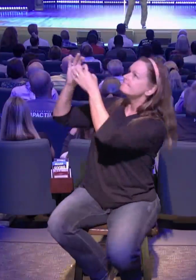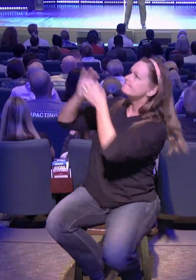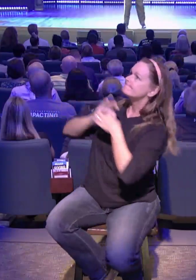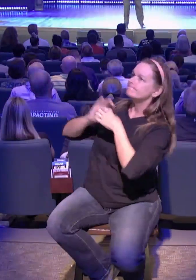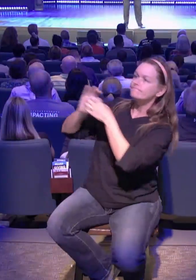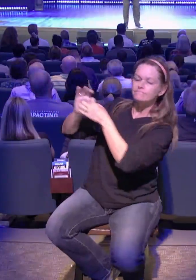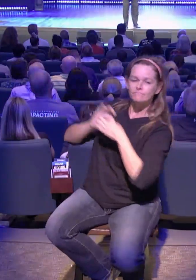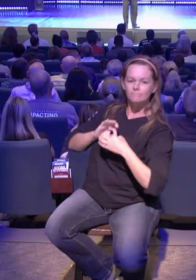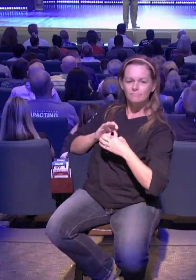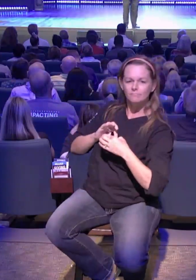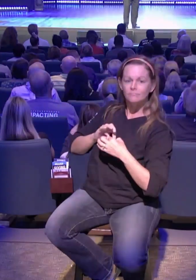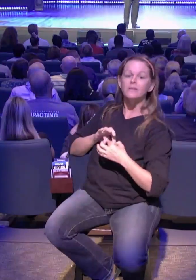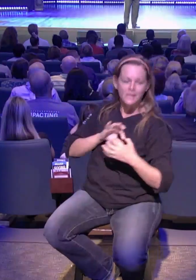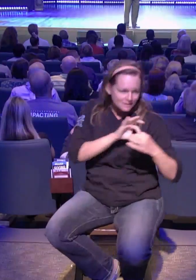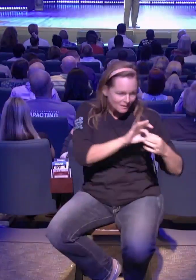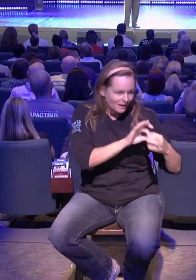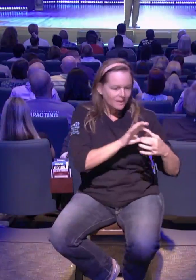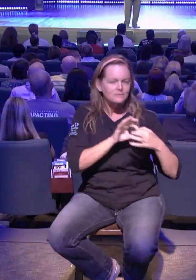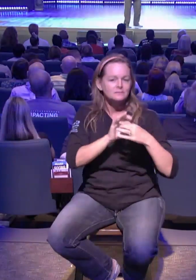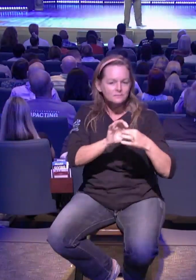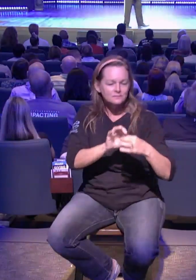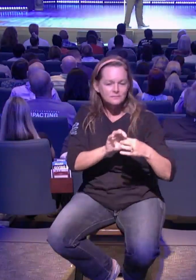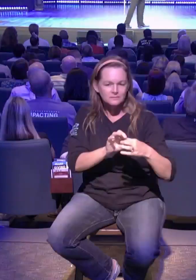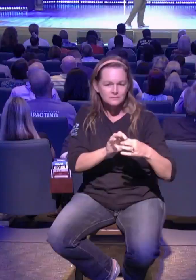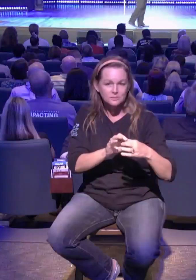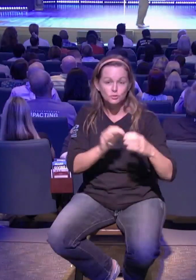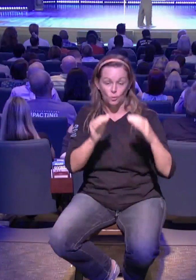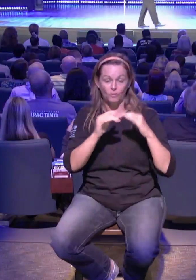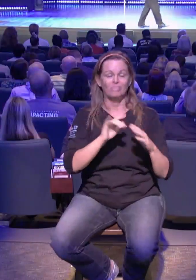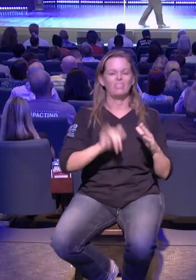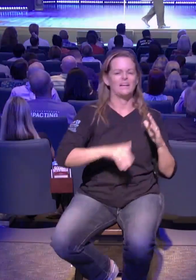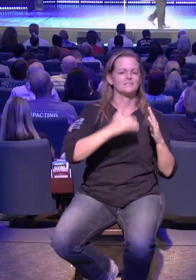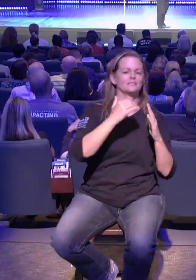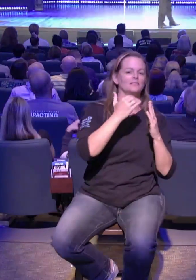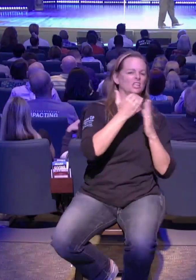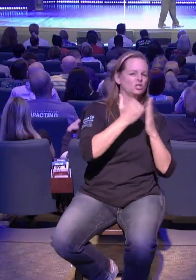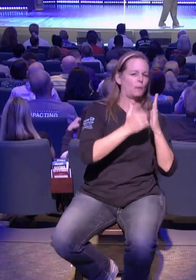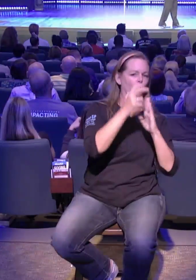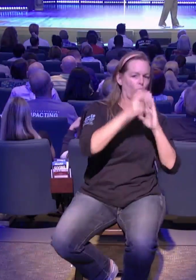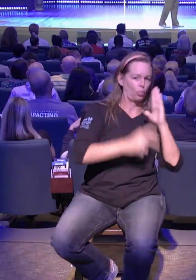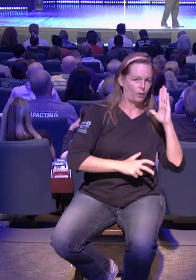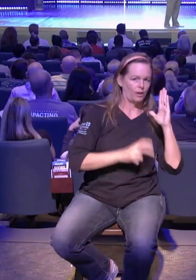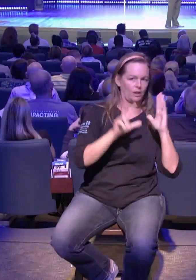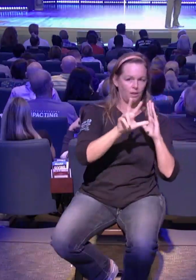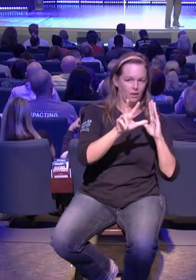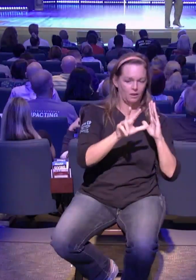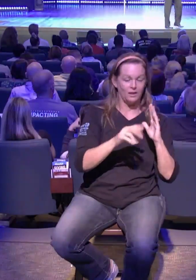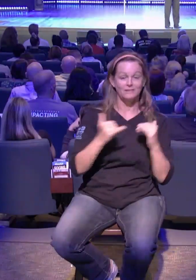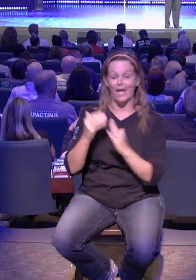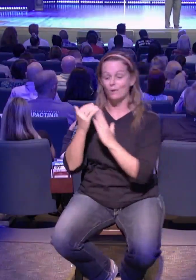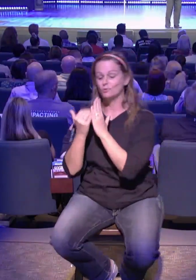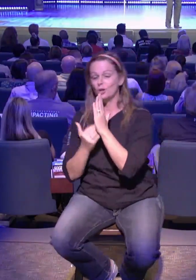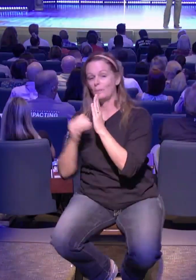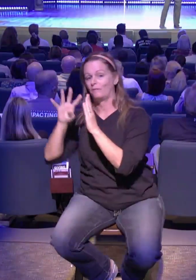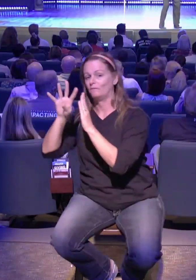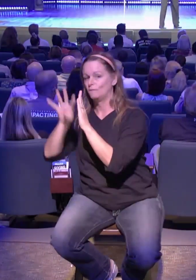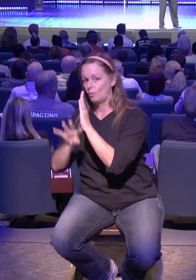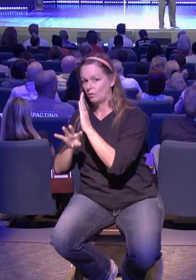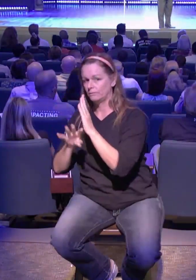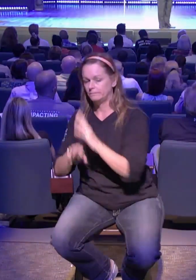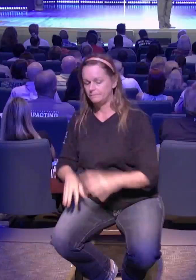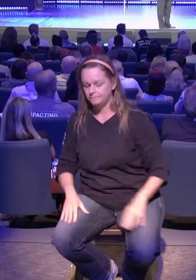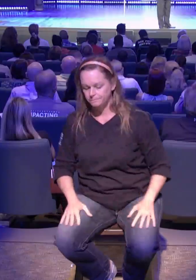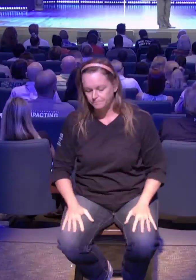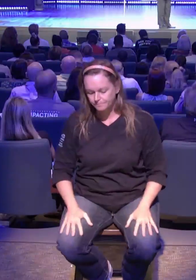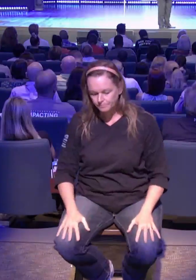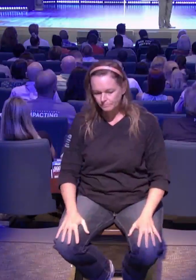4, but it's interesting in chapter 4, in verse 18, when they all got done with the evaluation, the elders of Israel,